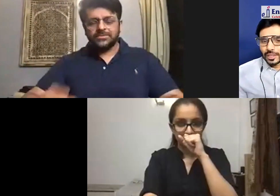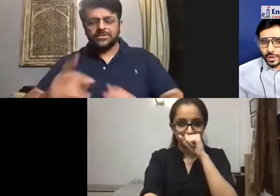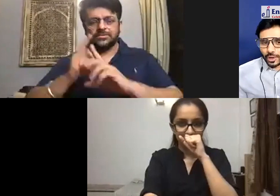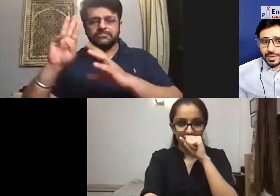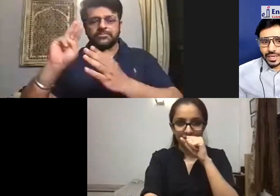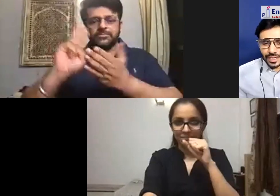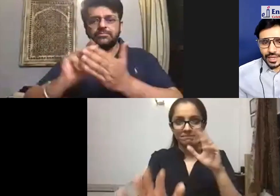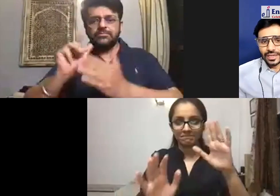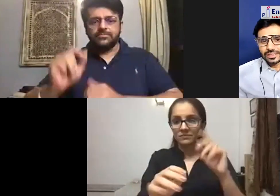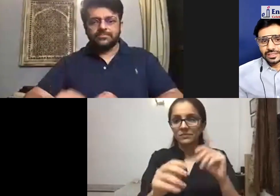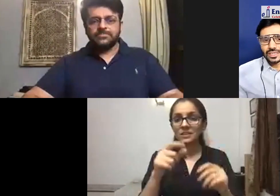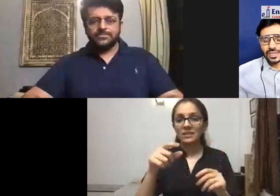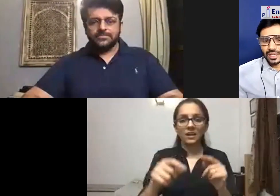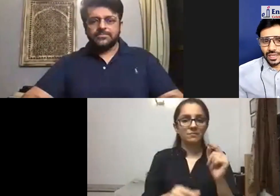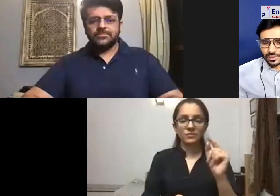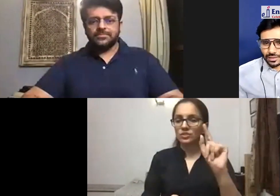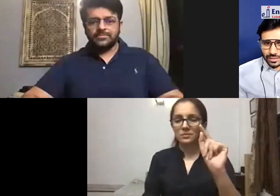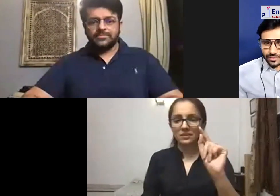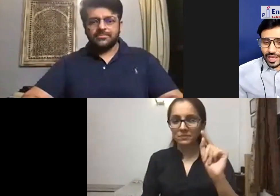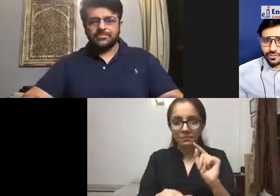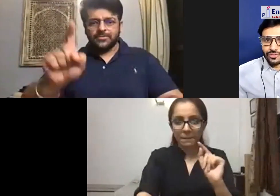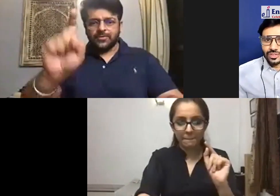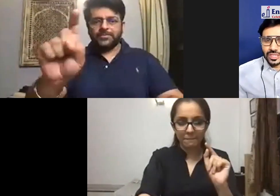But the problem in India is